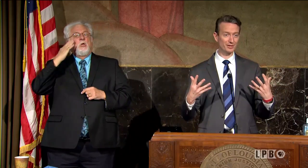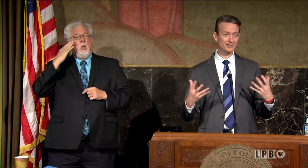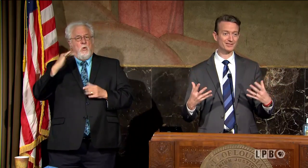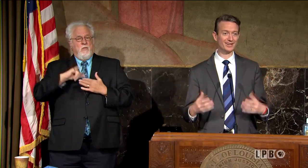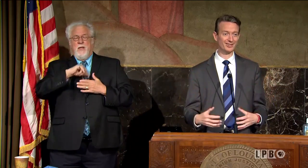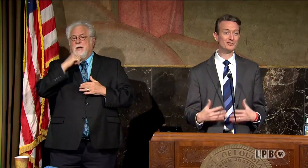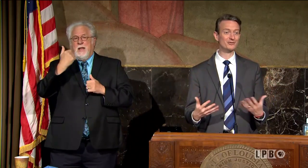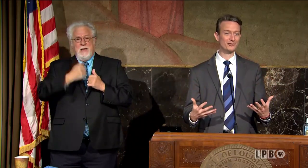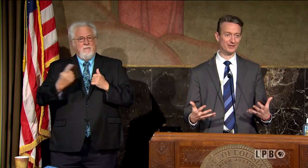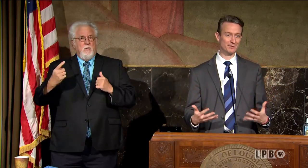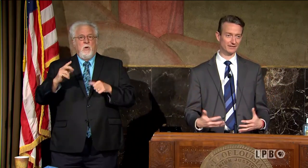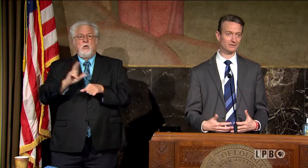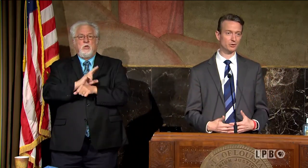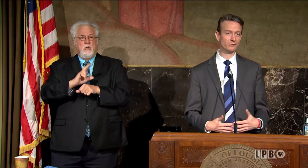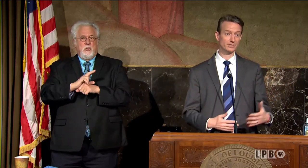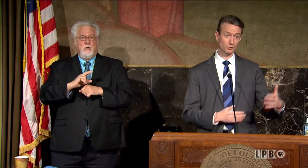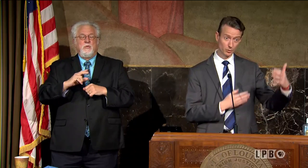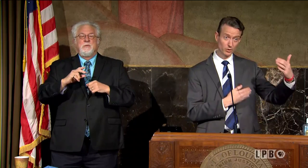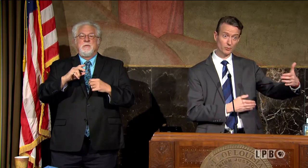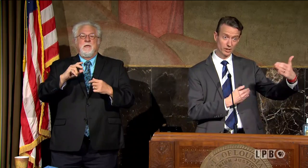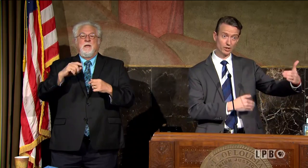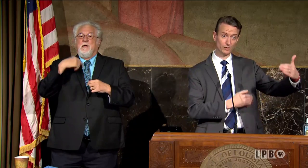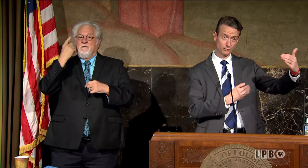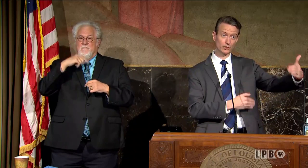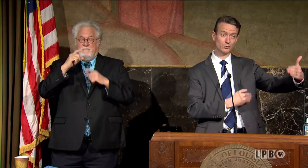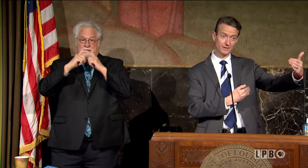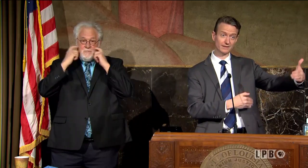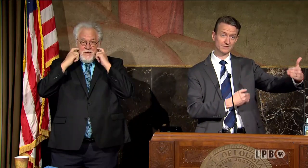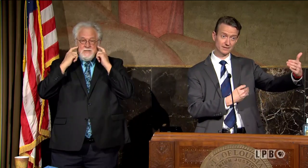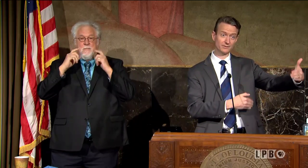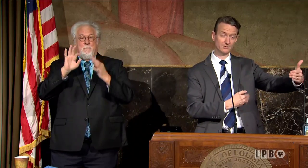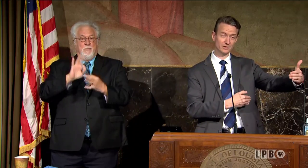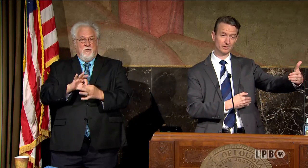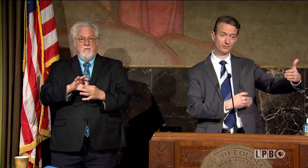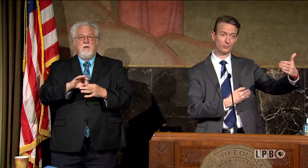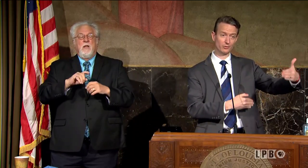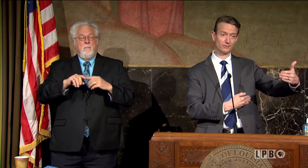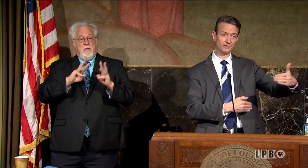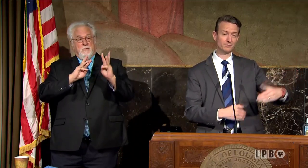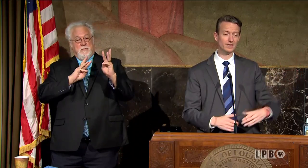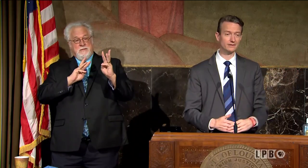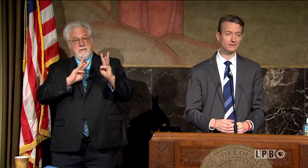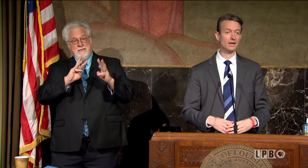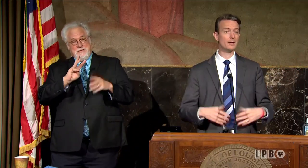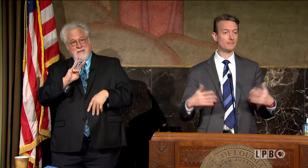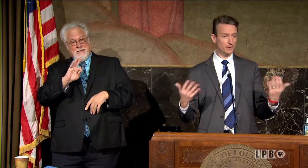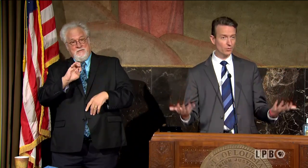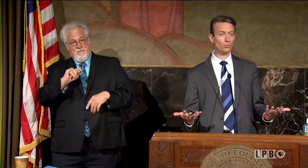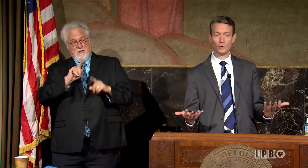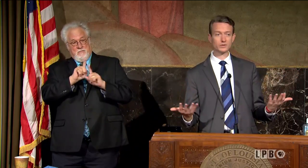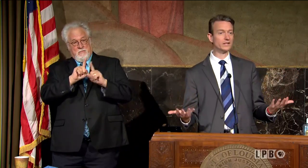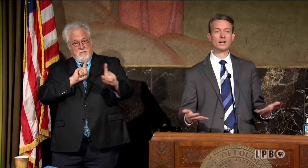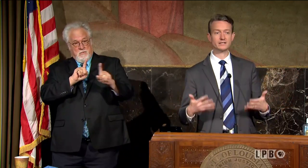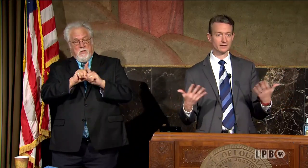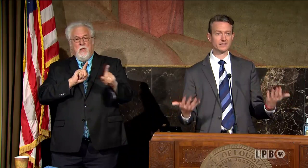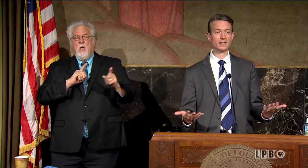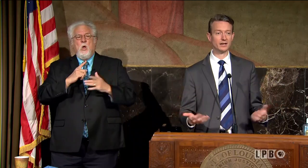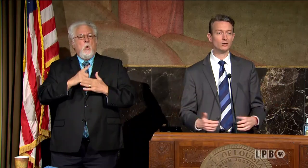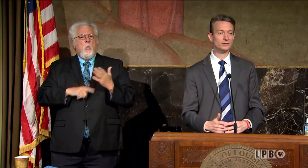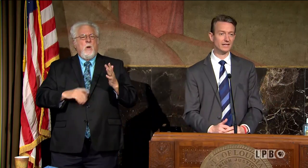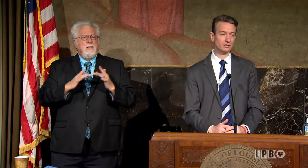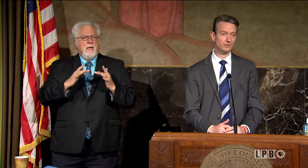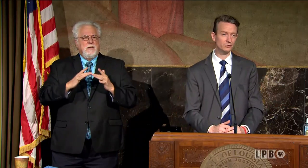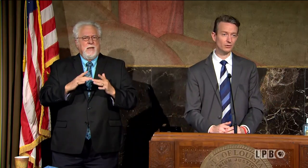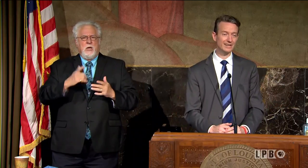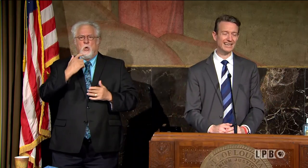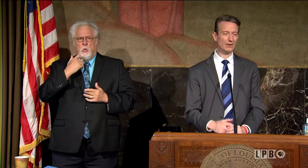not everybody's use of a face mask is perfect, and what we really want to know is, were you within 6 feet of somebody for more than 15 minutes? What was the context and